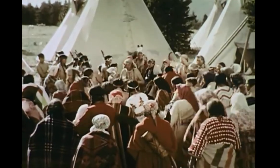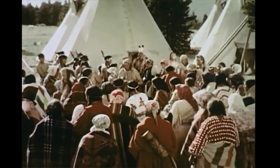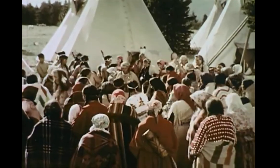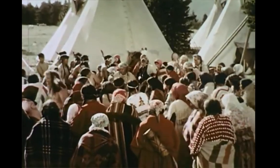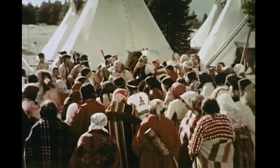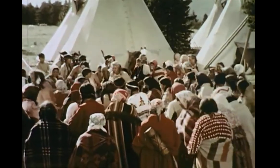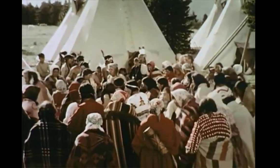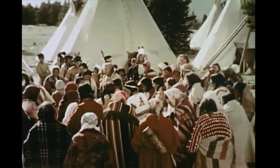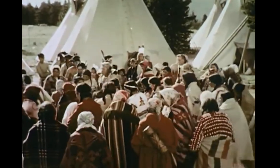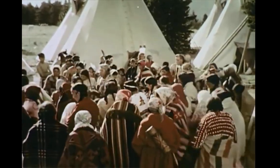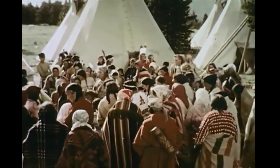God,